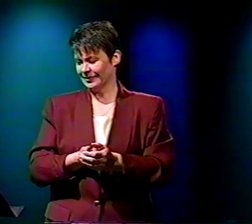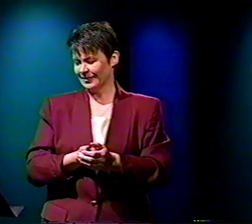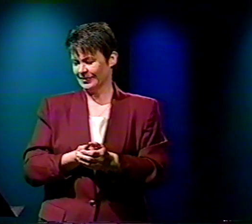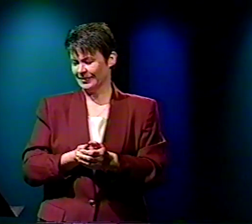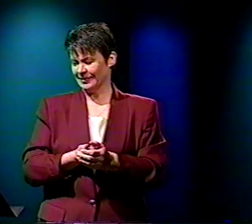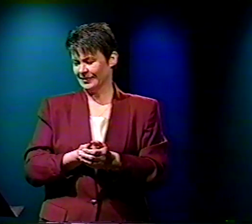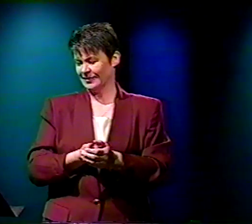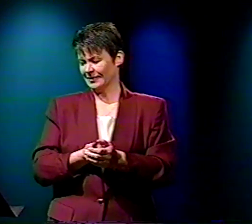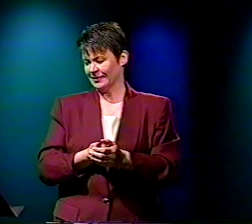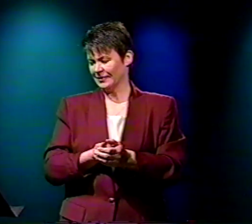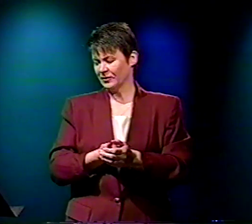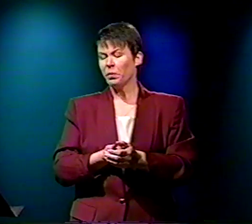hearing speaker.